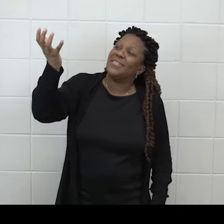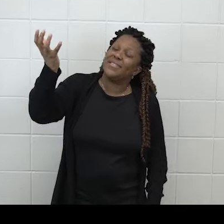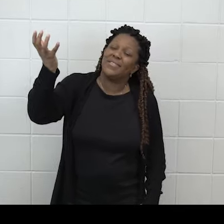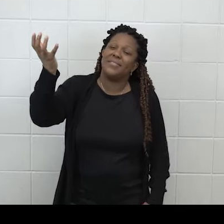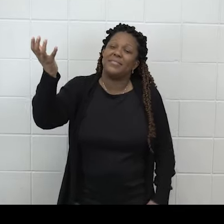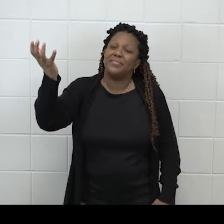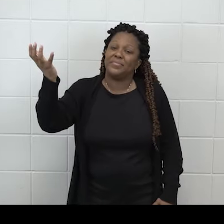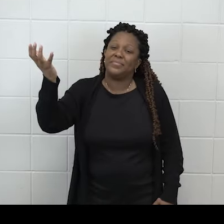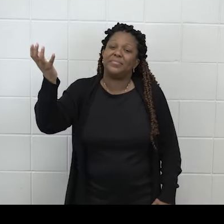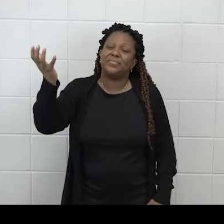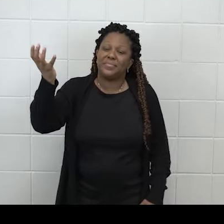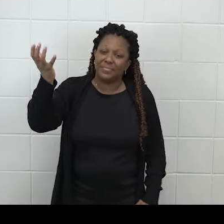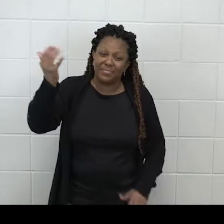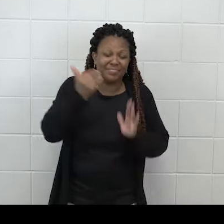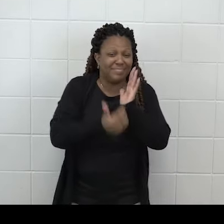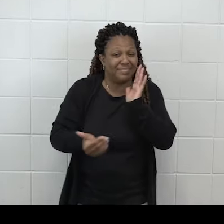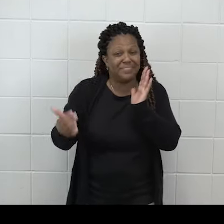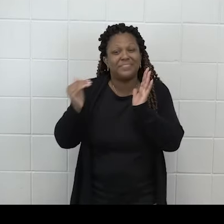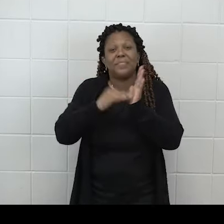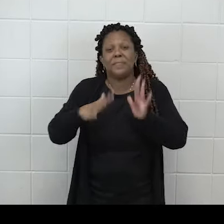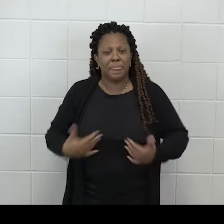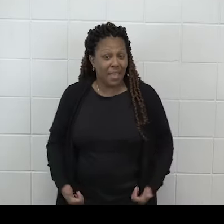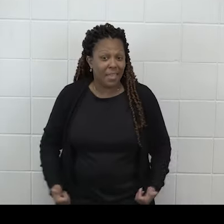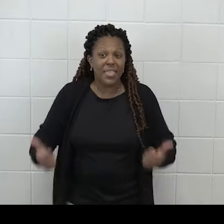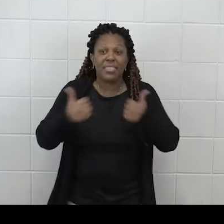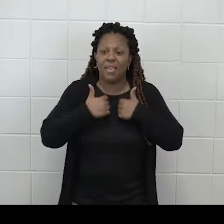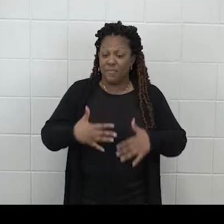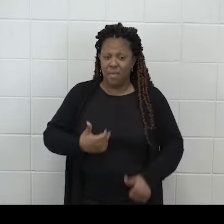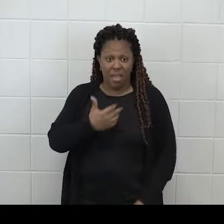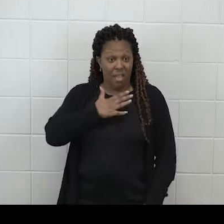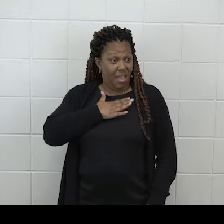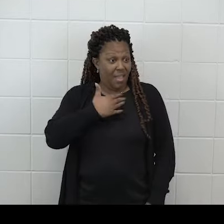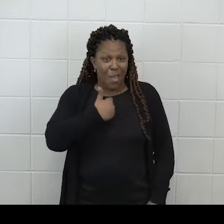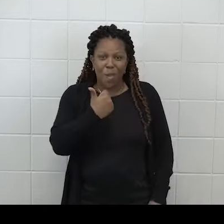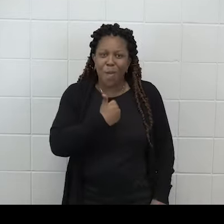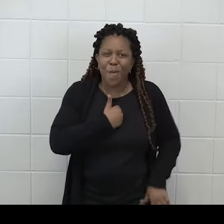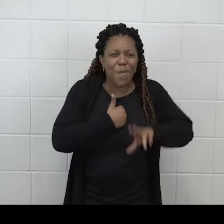Let's do that one more time. Say, my life is not my own.